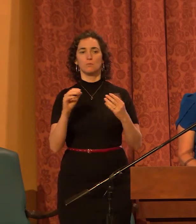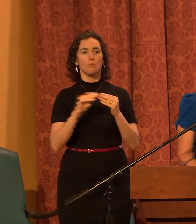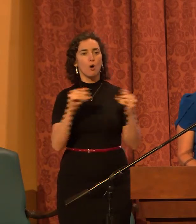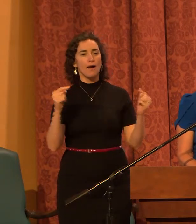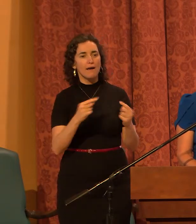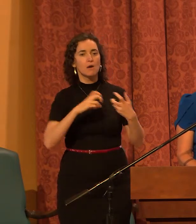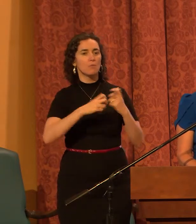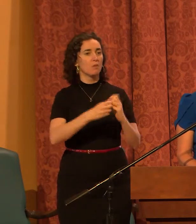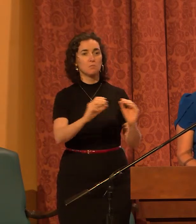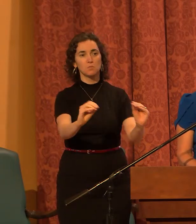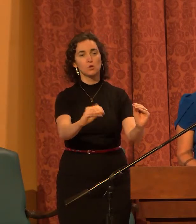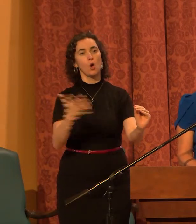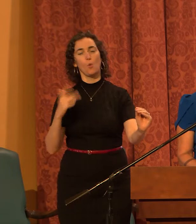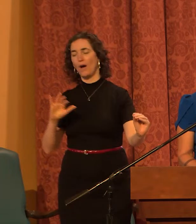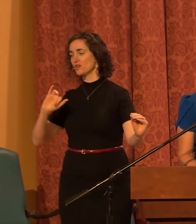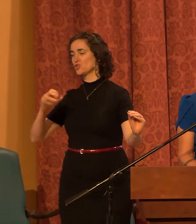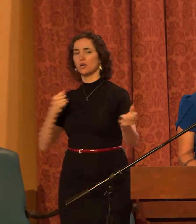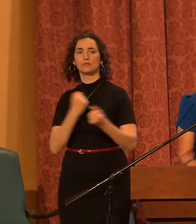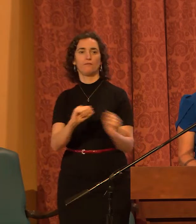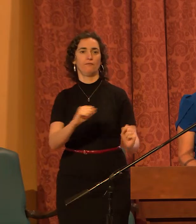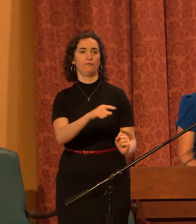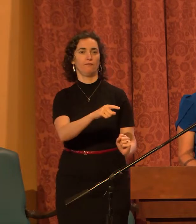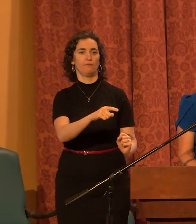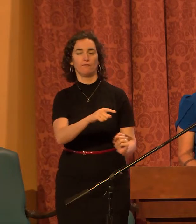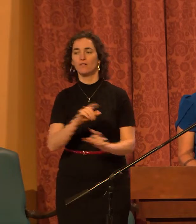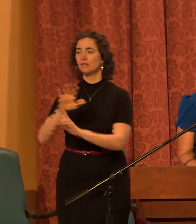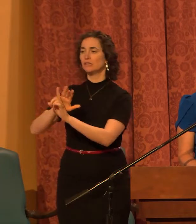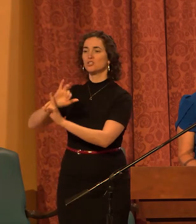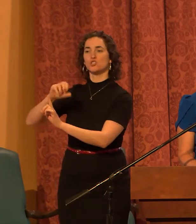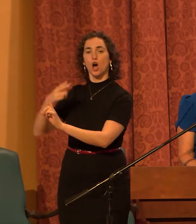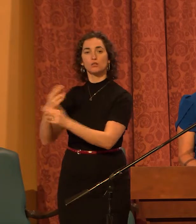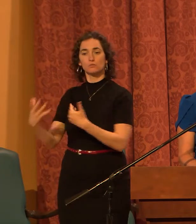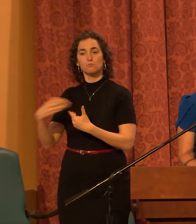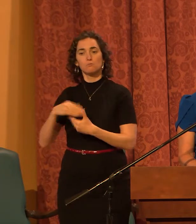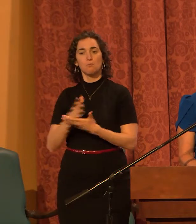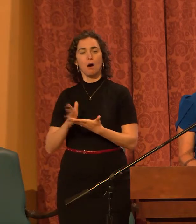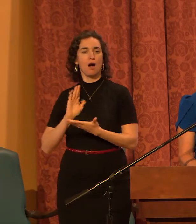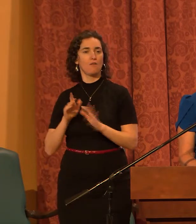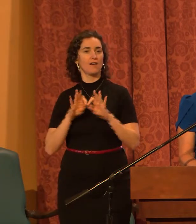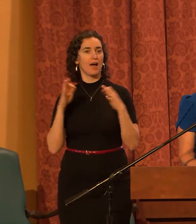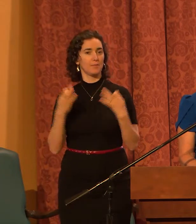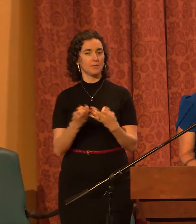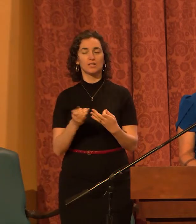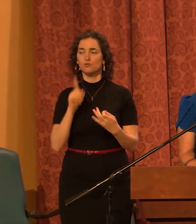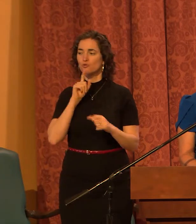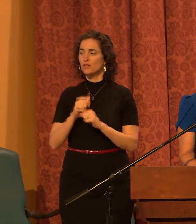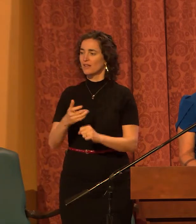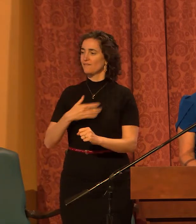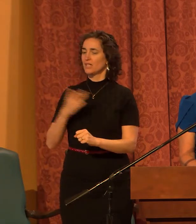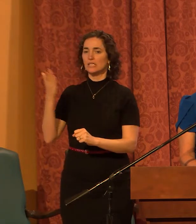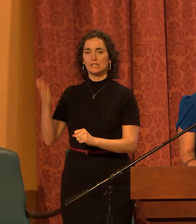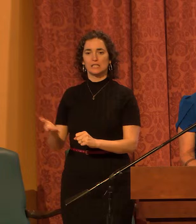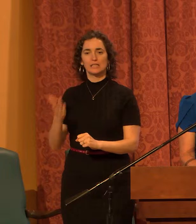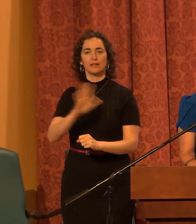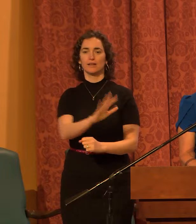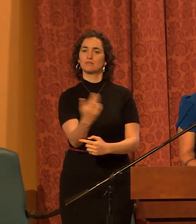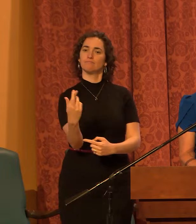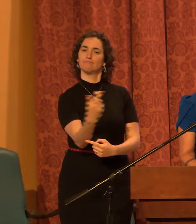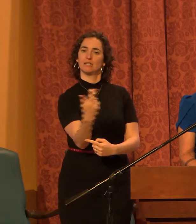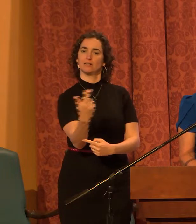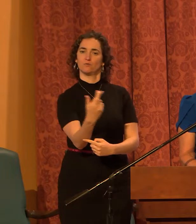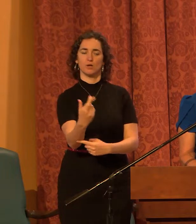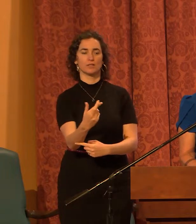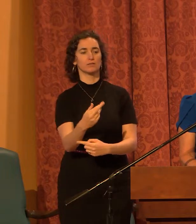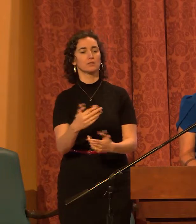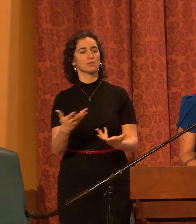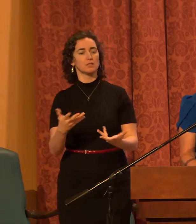further injury. We characterize Josh as a meaningful part of our family and truly feel that he is Braden's best friend,